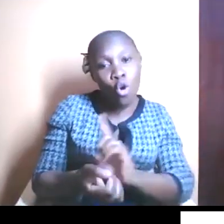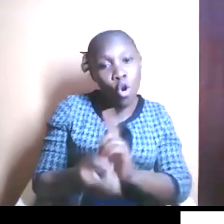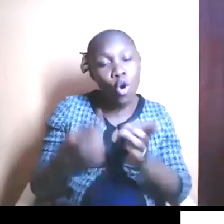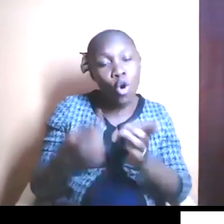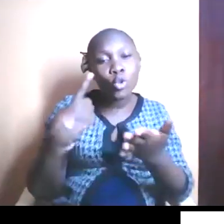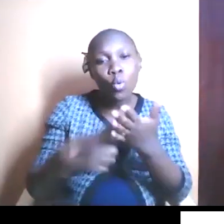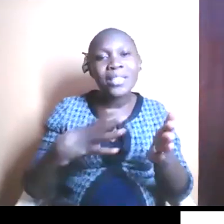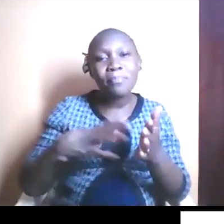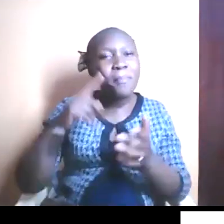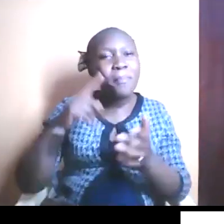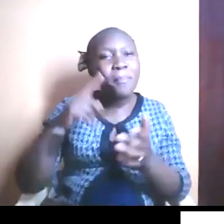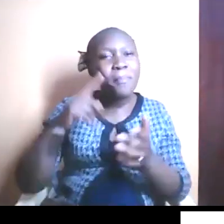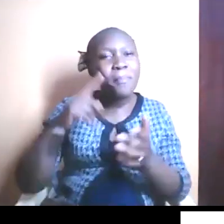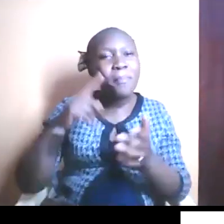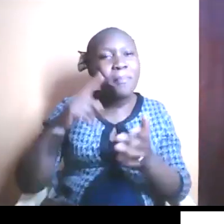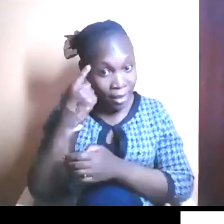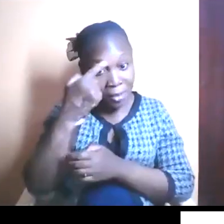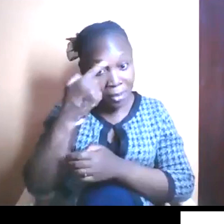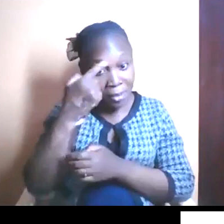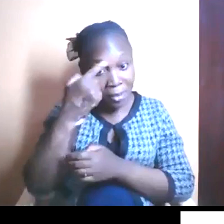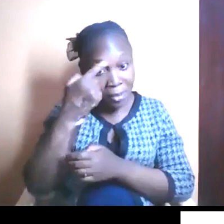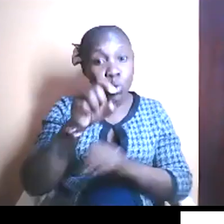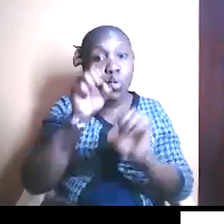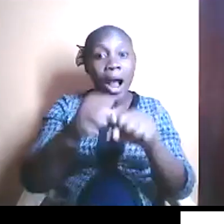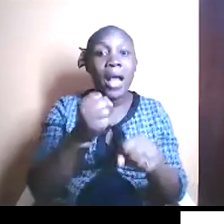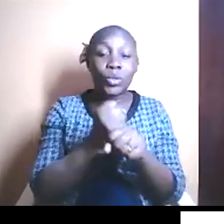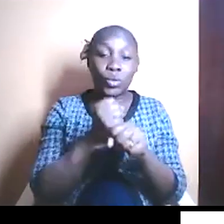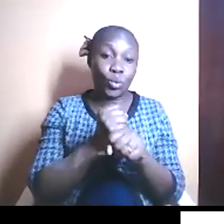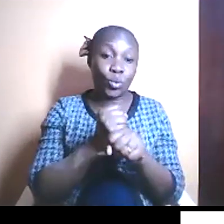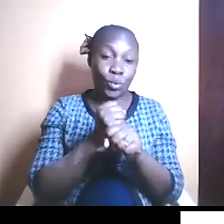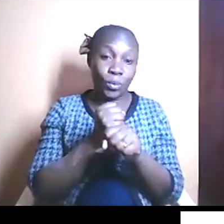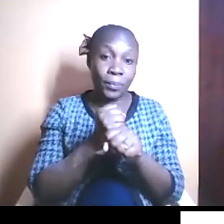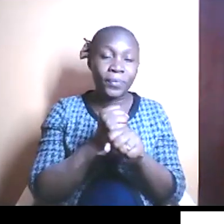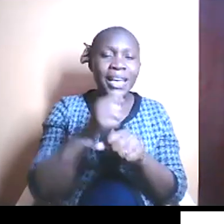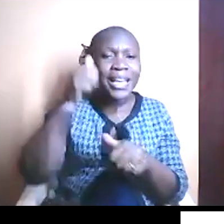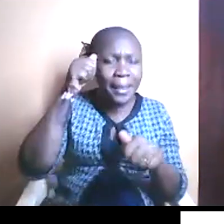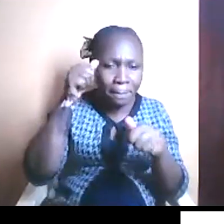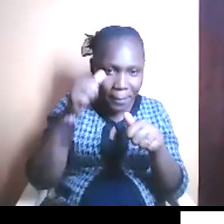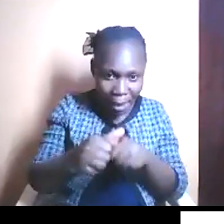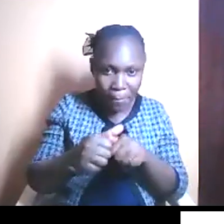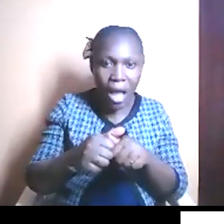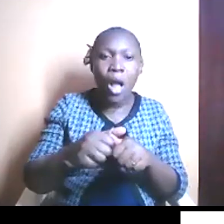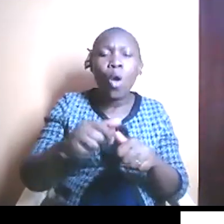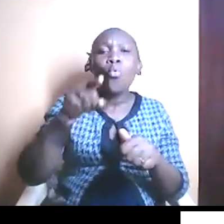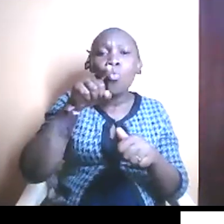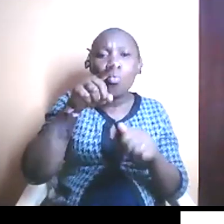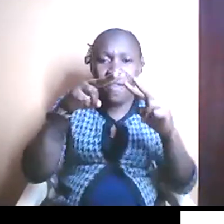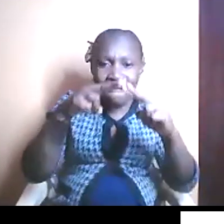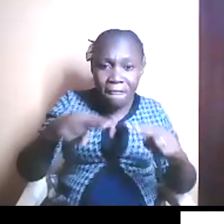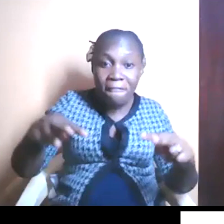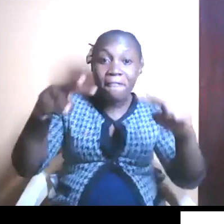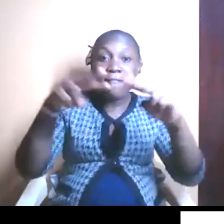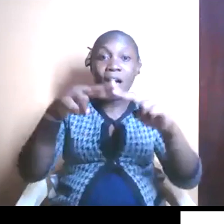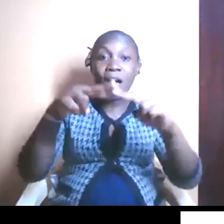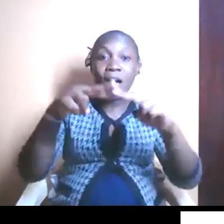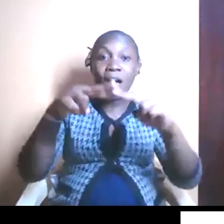are awesome, you are limitless in potential, remember that you are valued in who you are, not